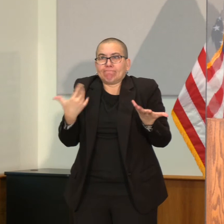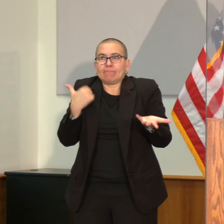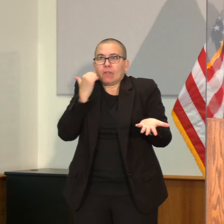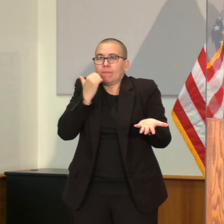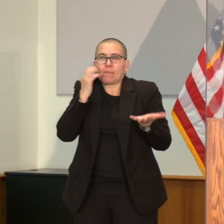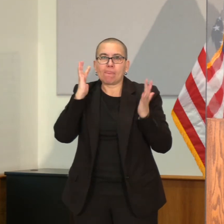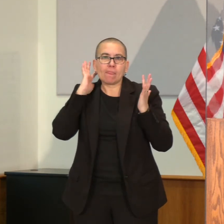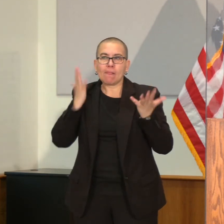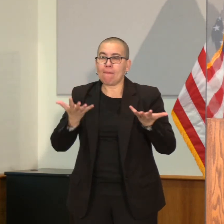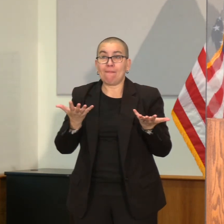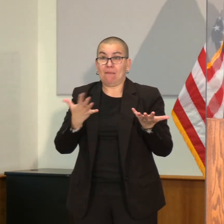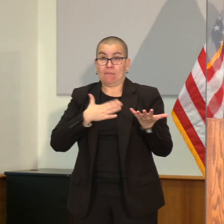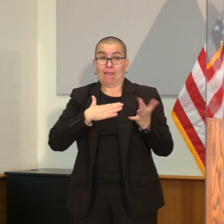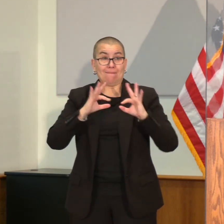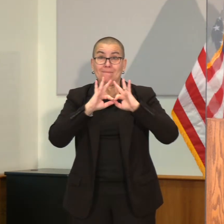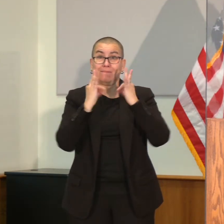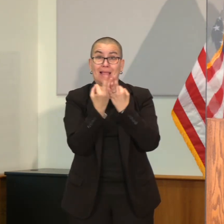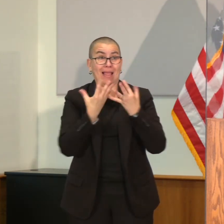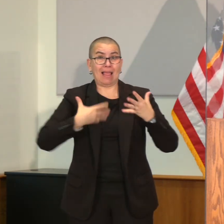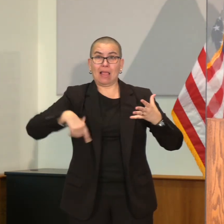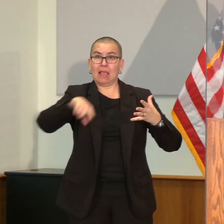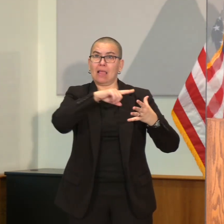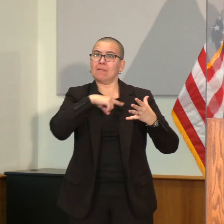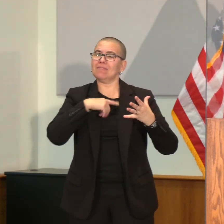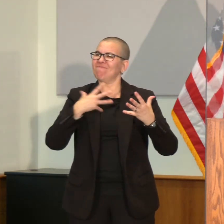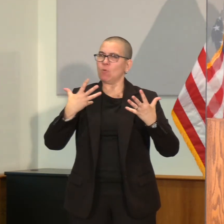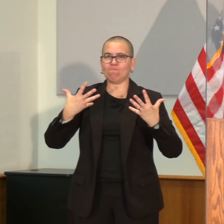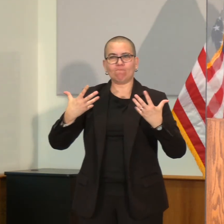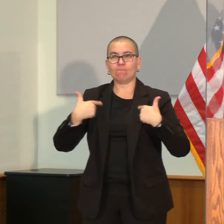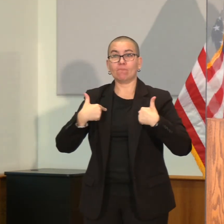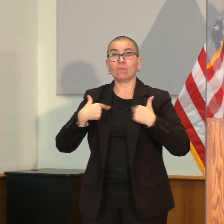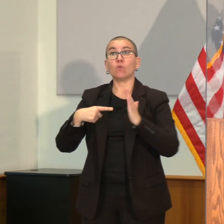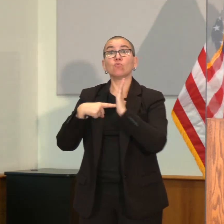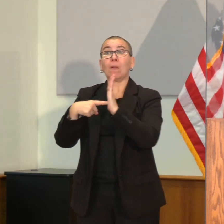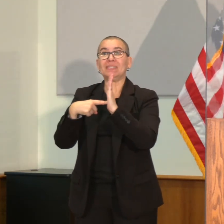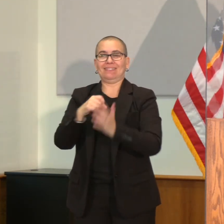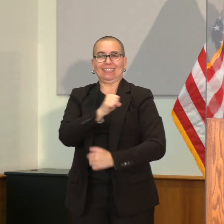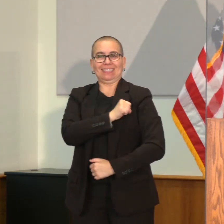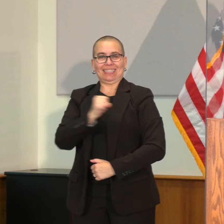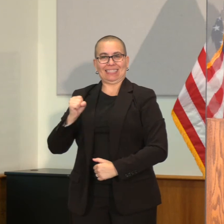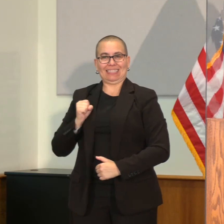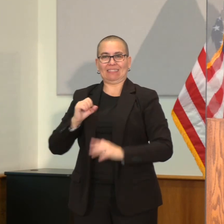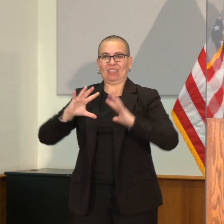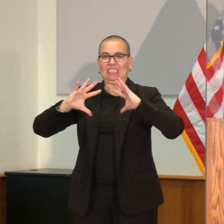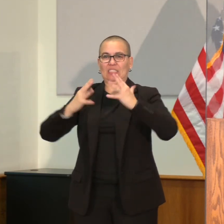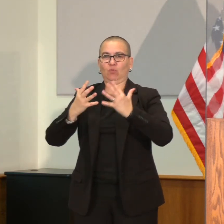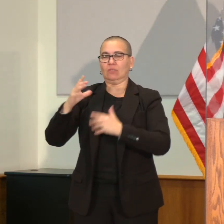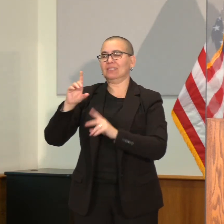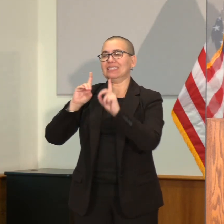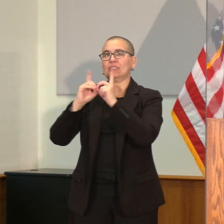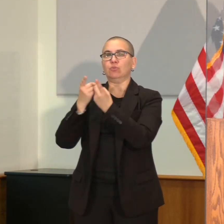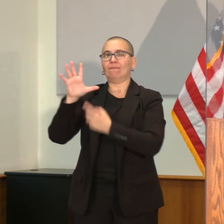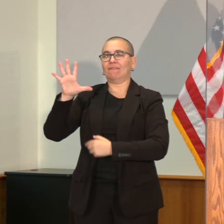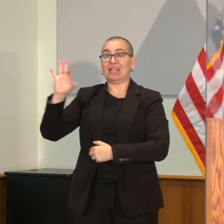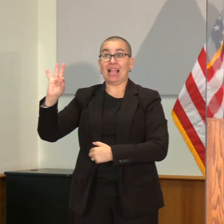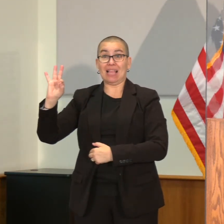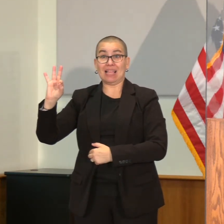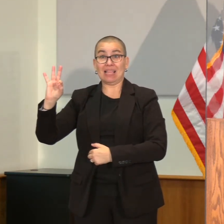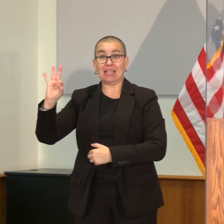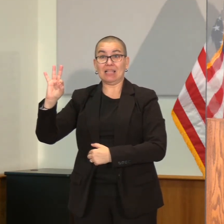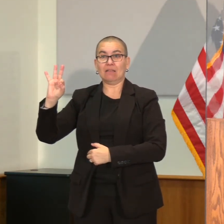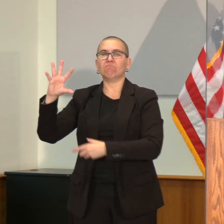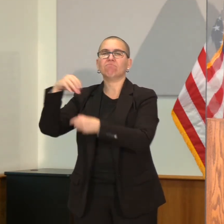Bobby Joe Champion, who represents Senate District 59, which includes North Minneapolis, the North Loop, Bryn Mawr,